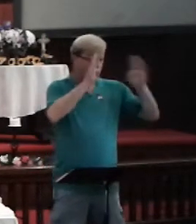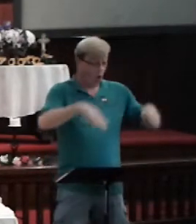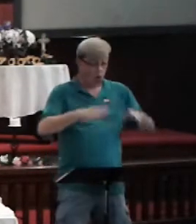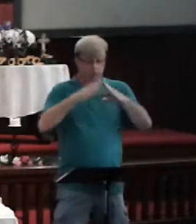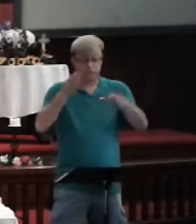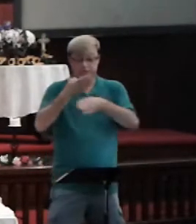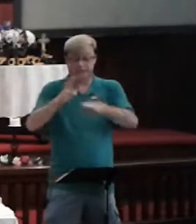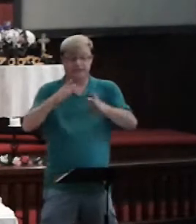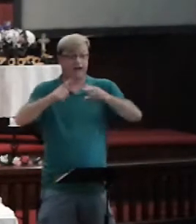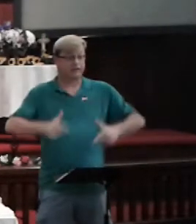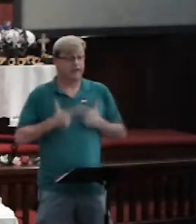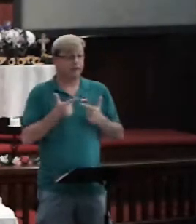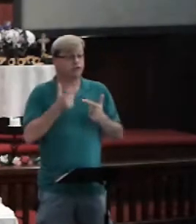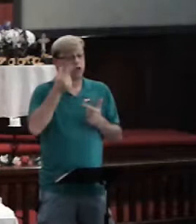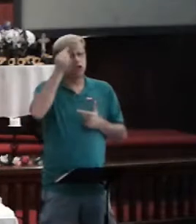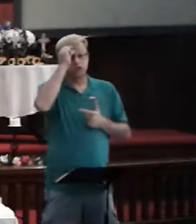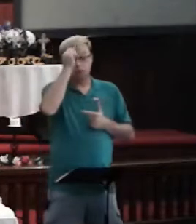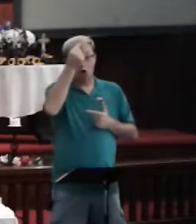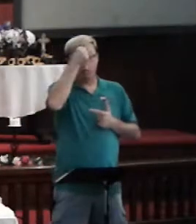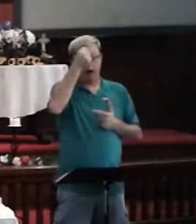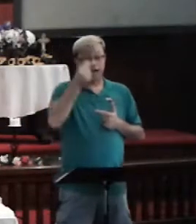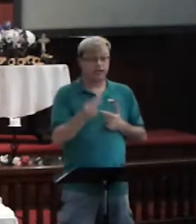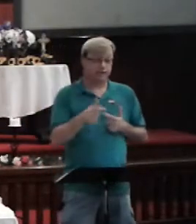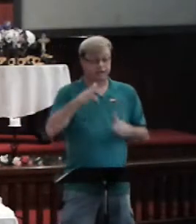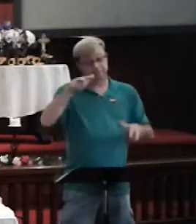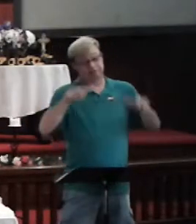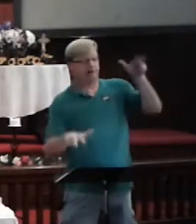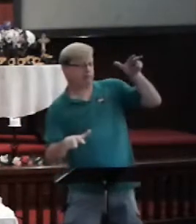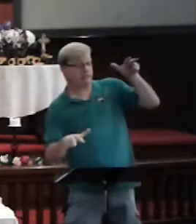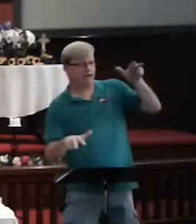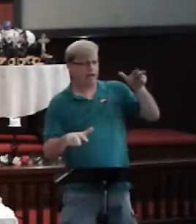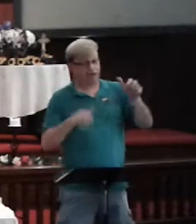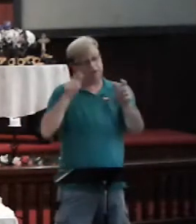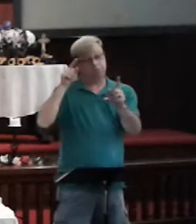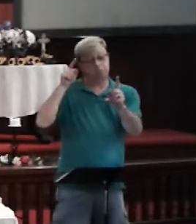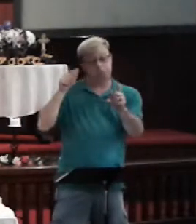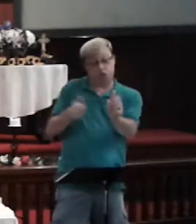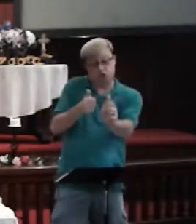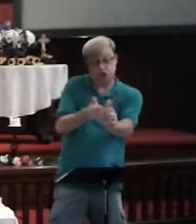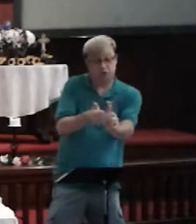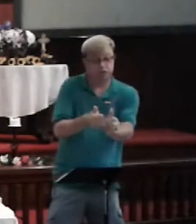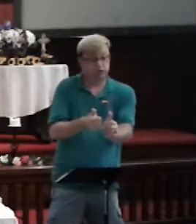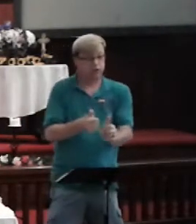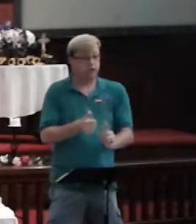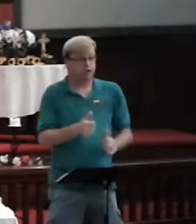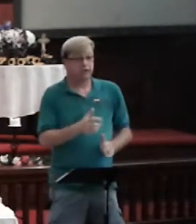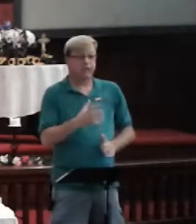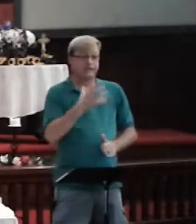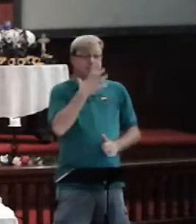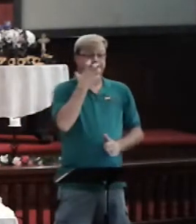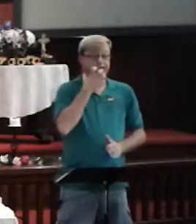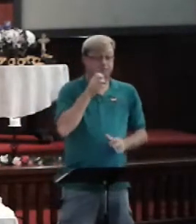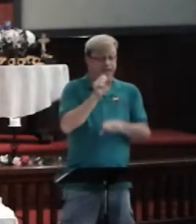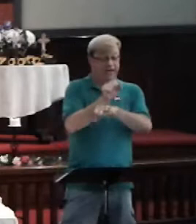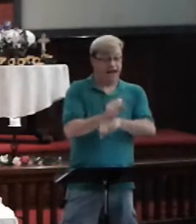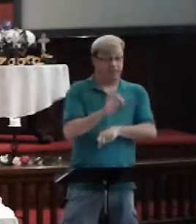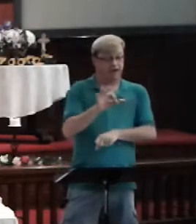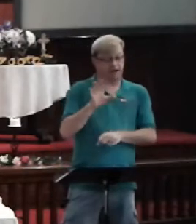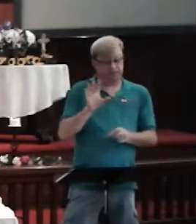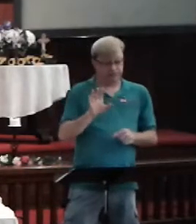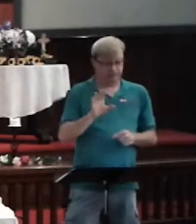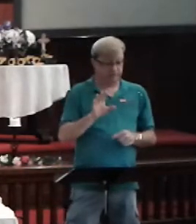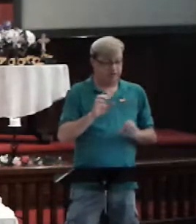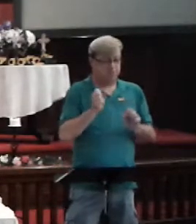lives, small-minded and lopsided pursuits. The vicious habit of depersonalizing everyone into a